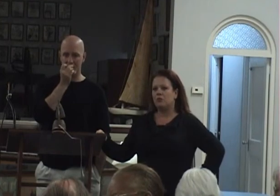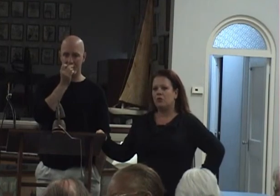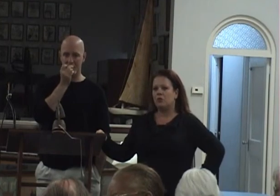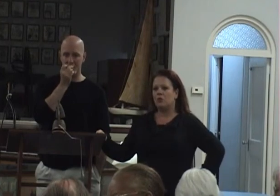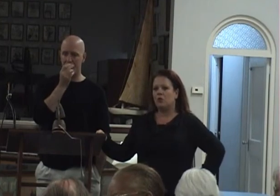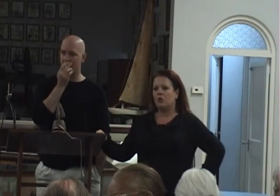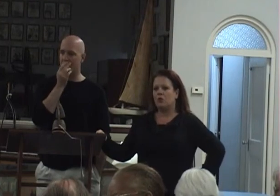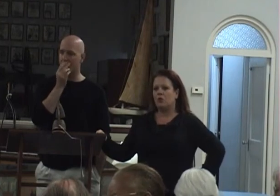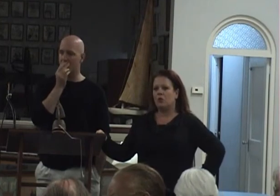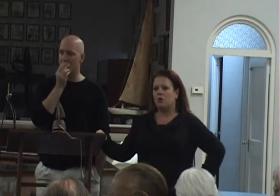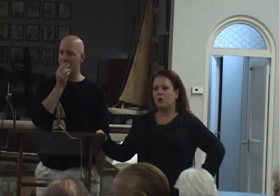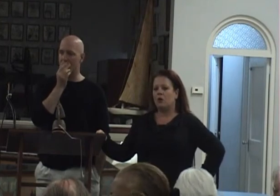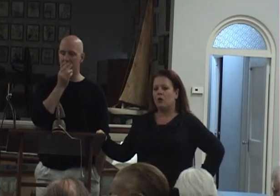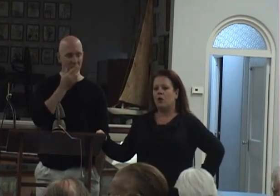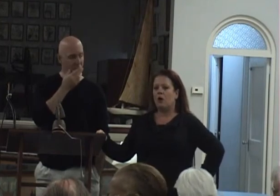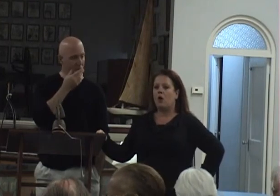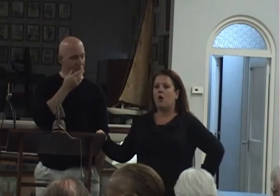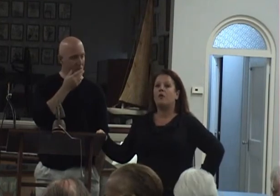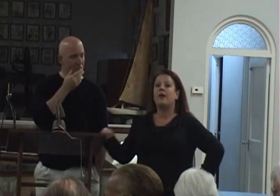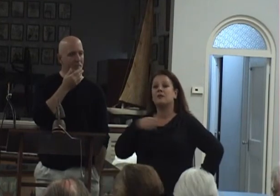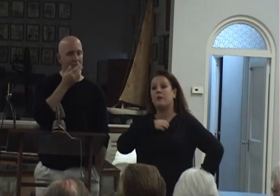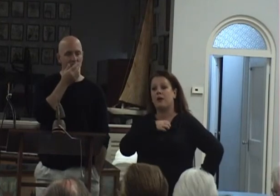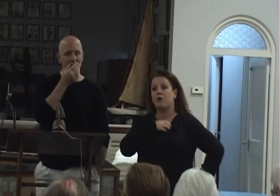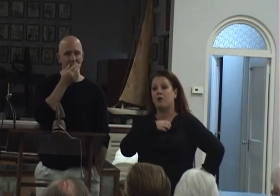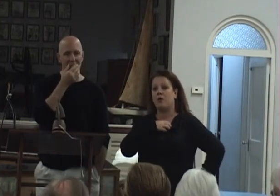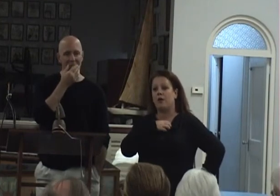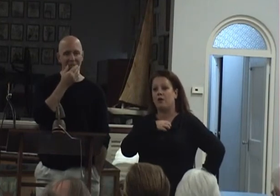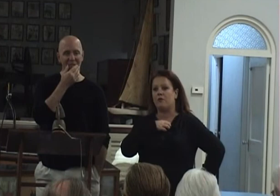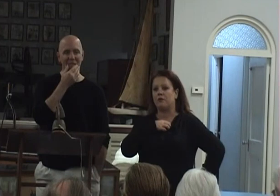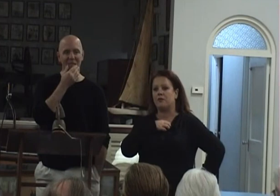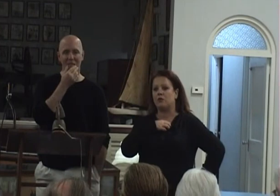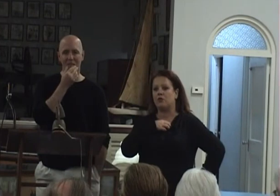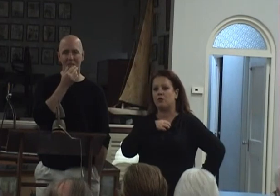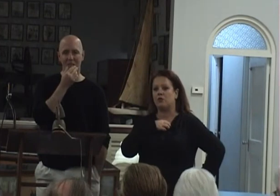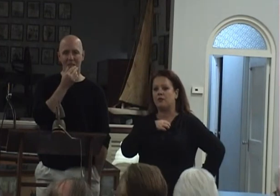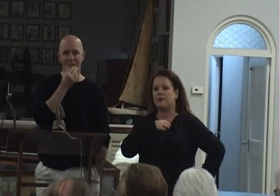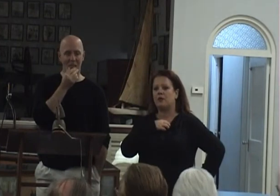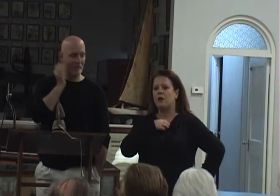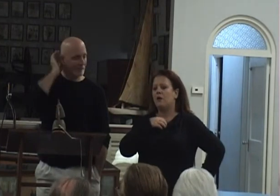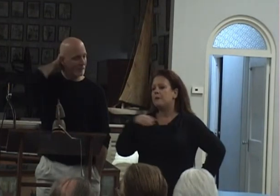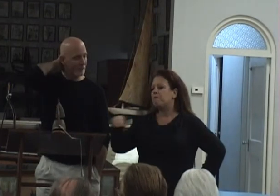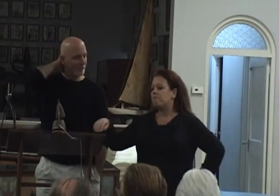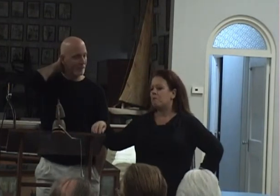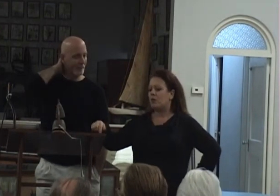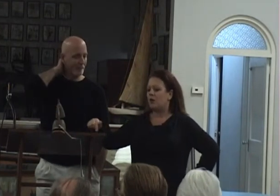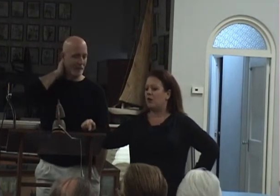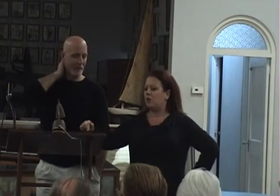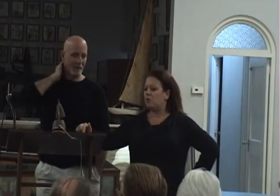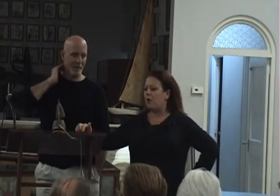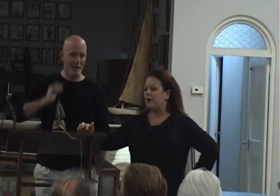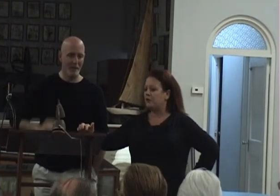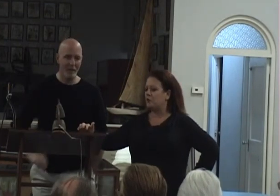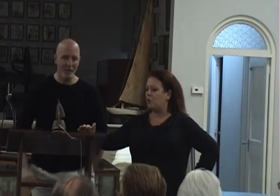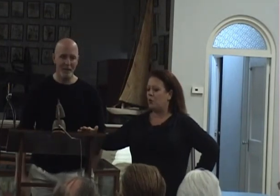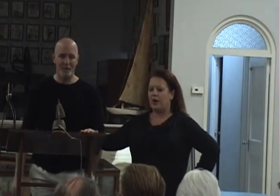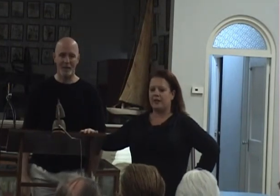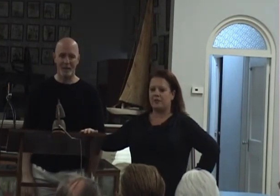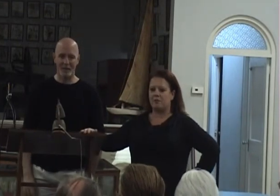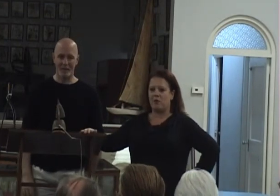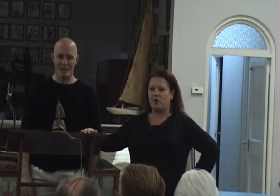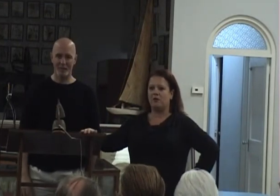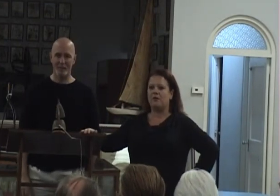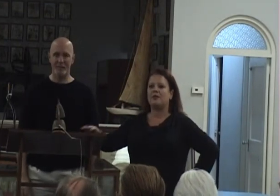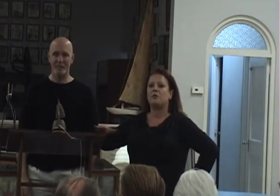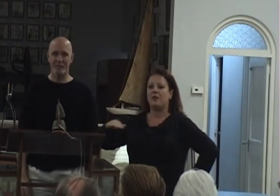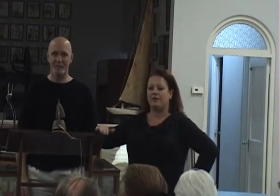that. Explain that to me. That's my other area of research. What is that? I'll explain. Prior to when I